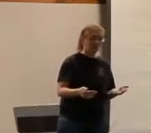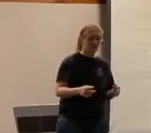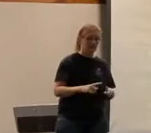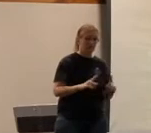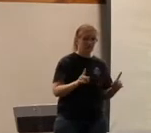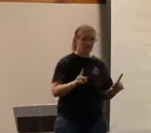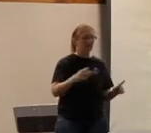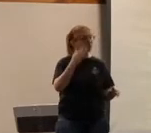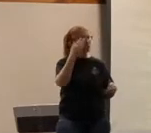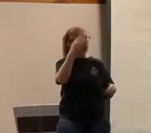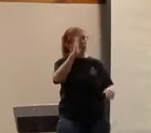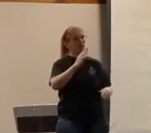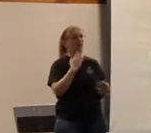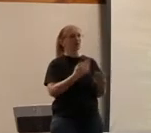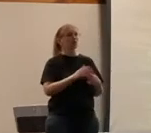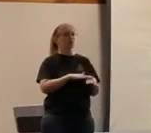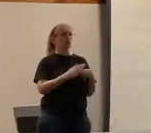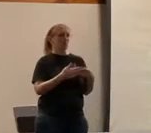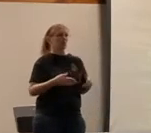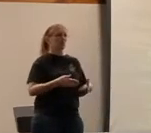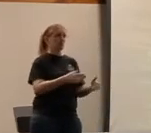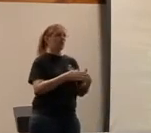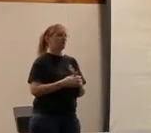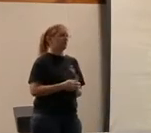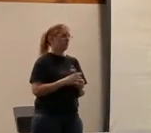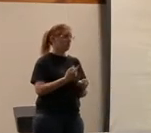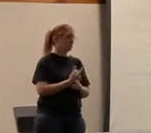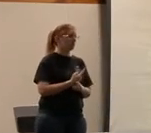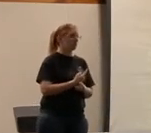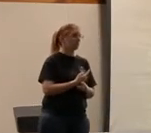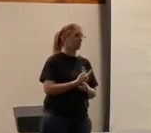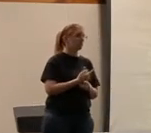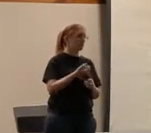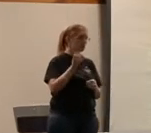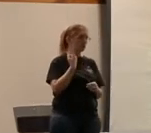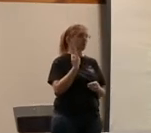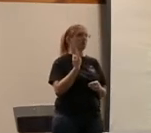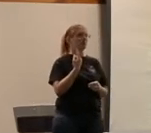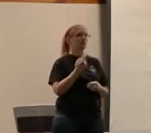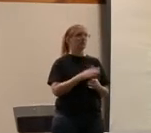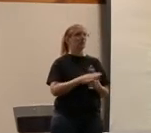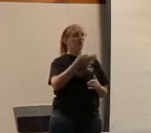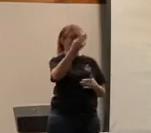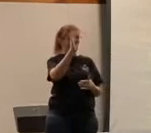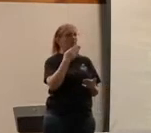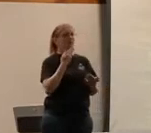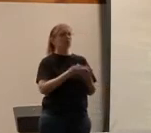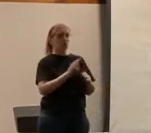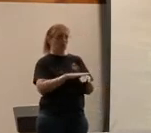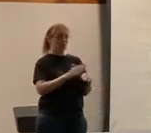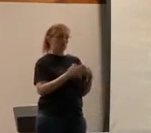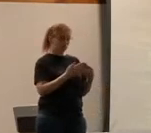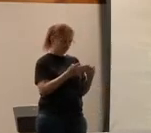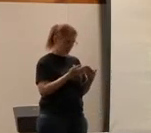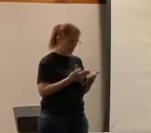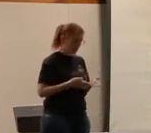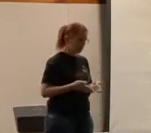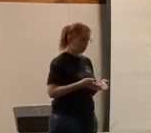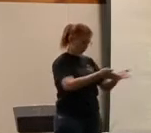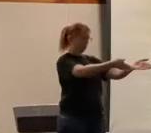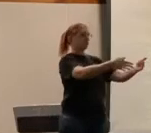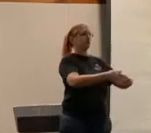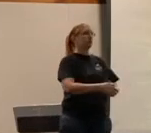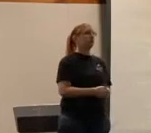but God is good on easy street, right? You with me? God is good on easy street.